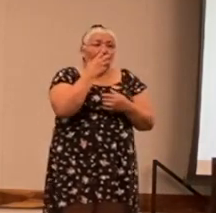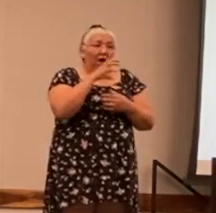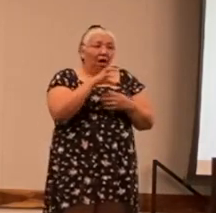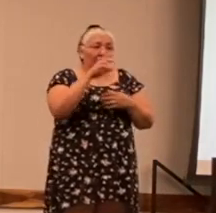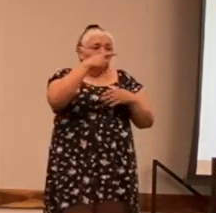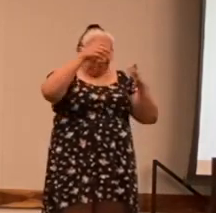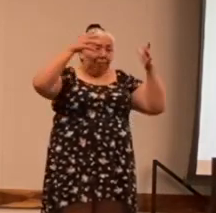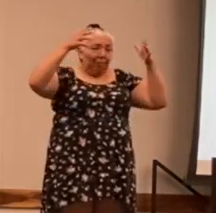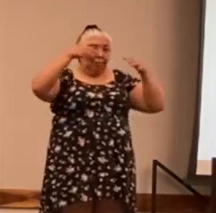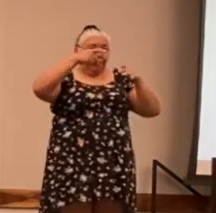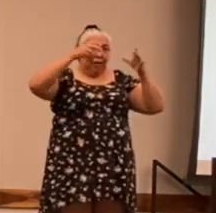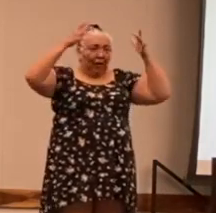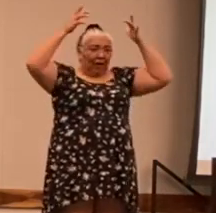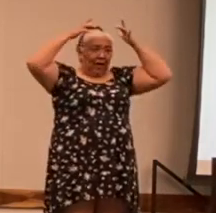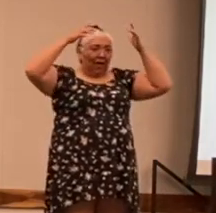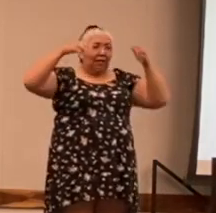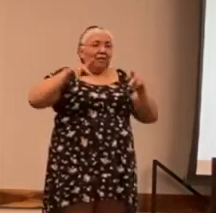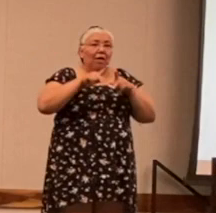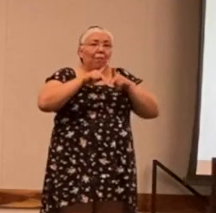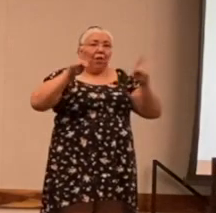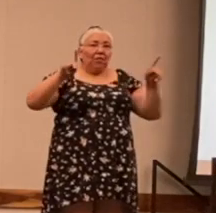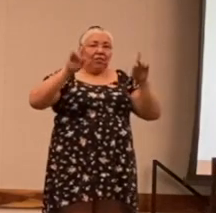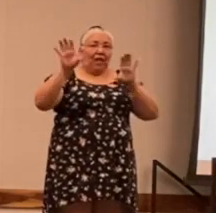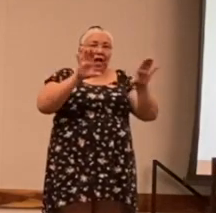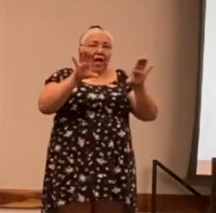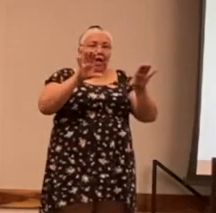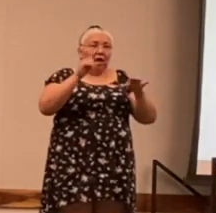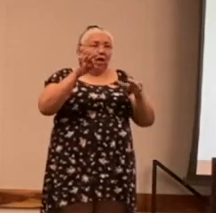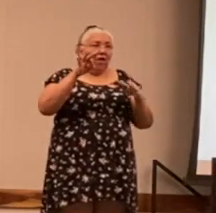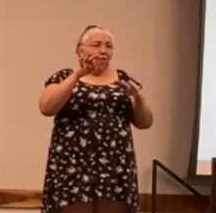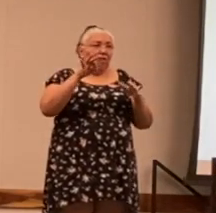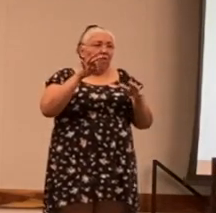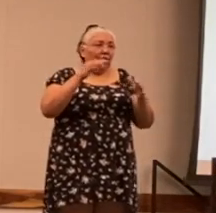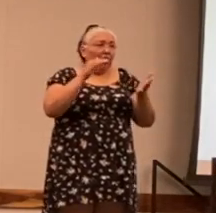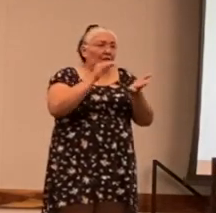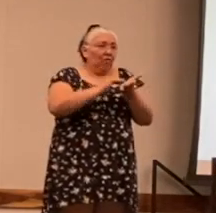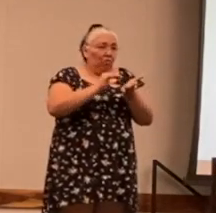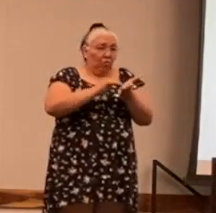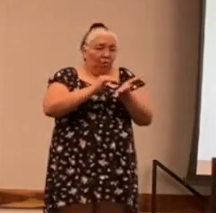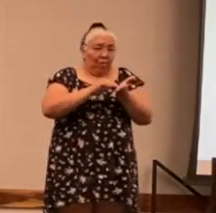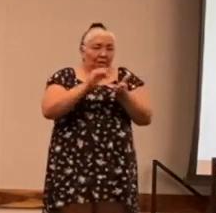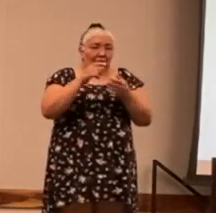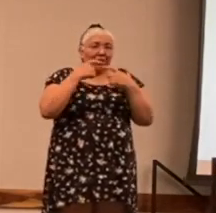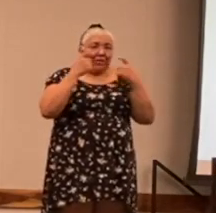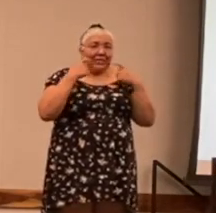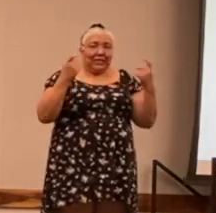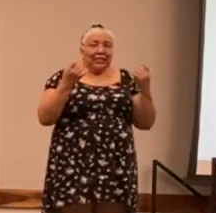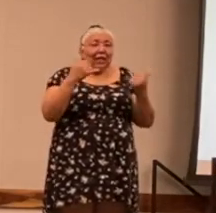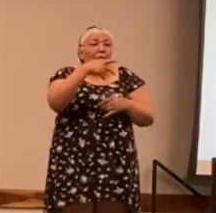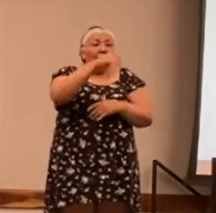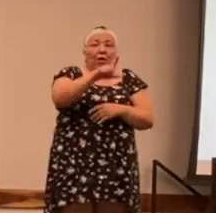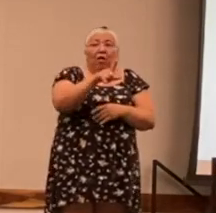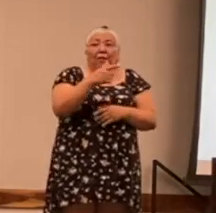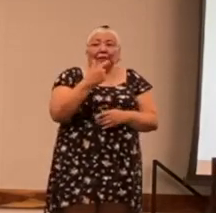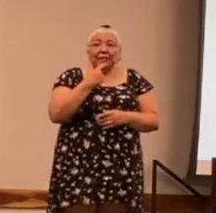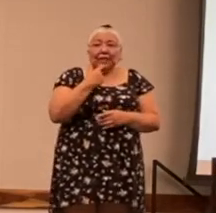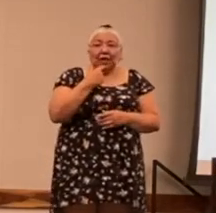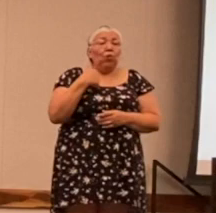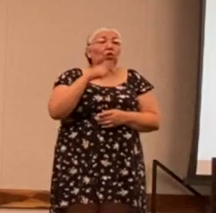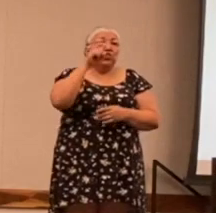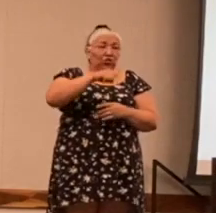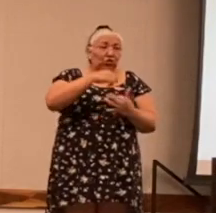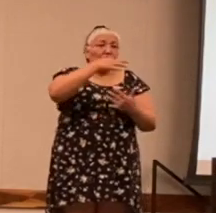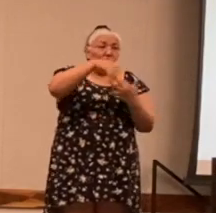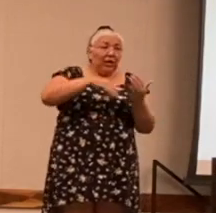one's head as a public act of repentance, okay? So Paul was saying that we should treat